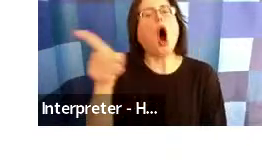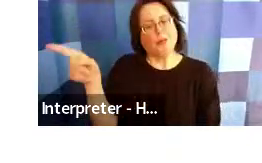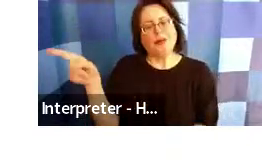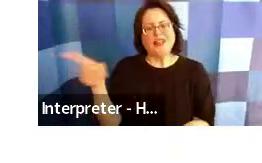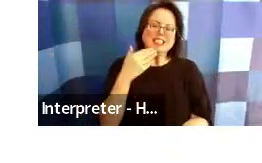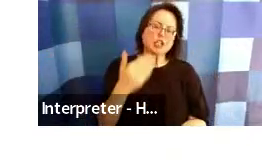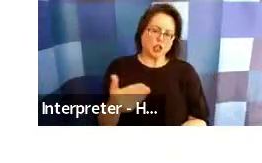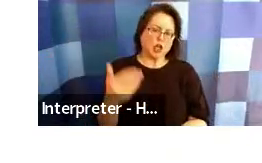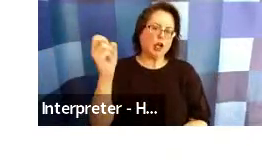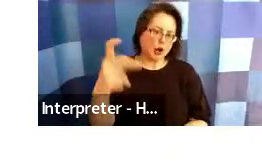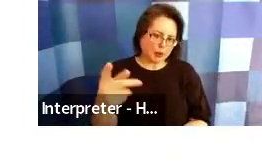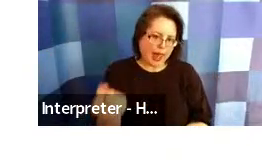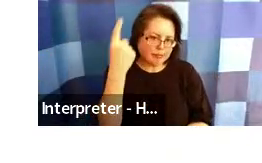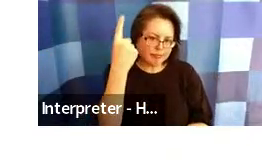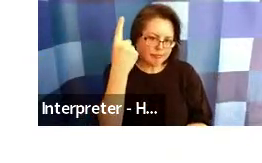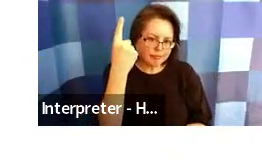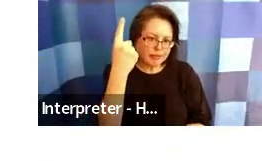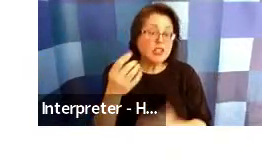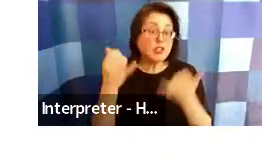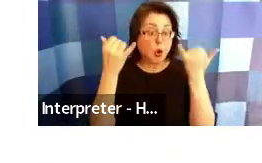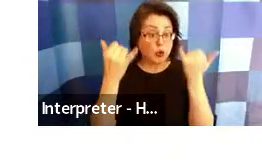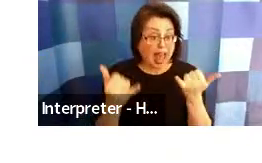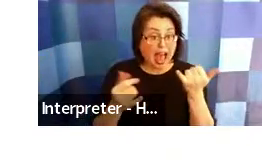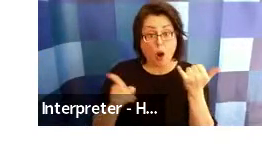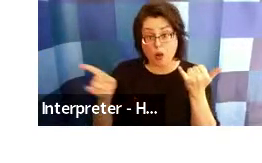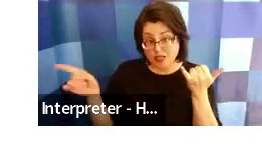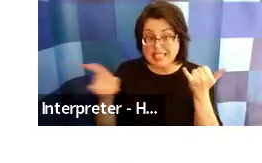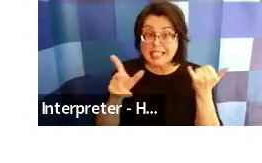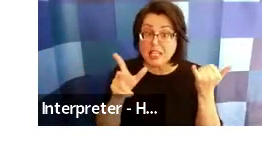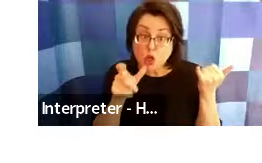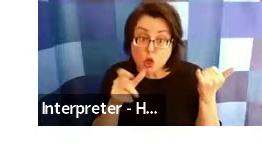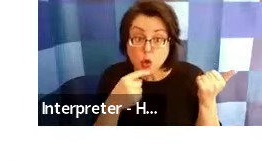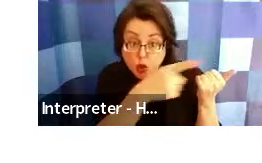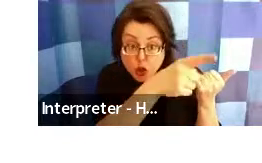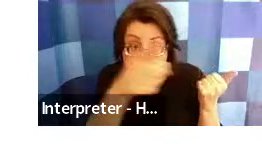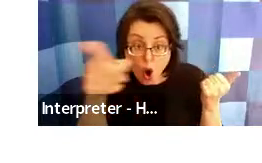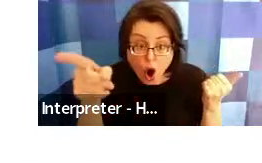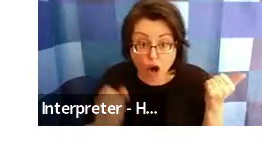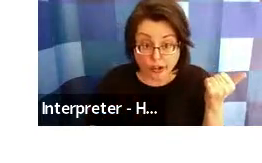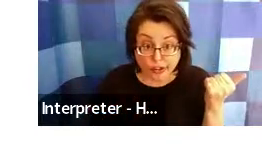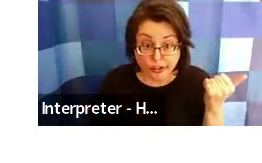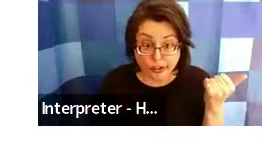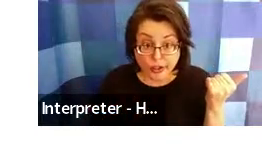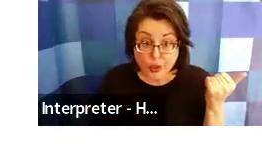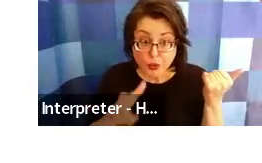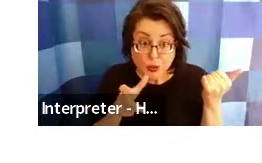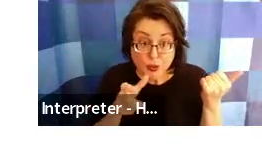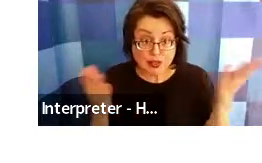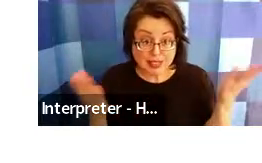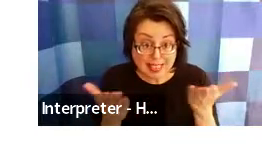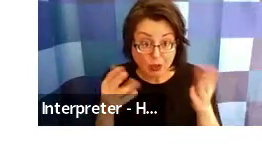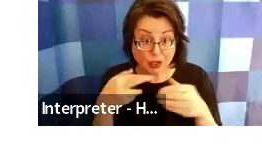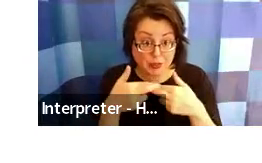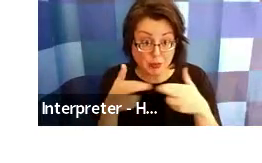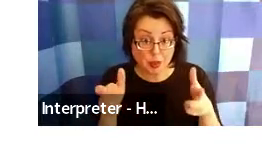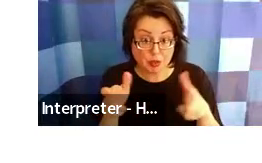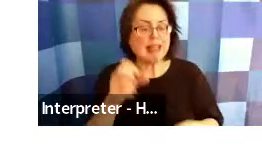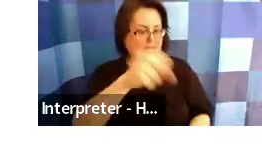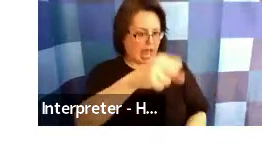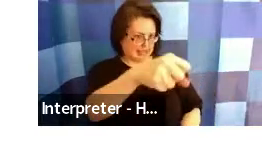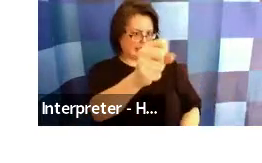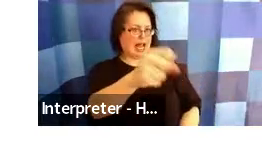So we're about to basically be introduced to who's in the room, so to speak. Exactly.